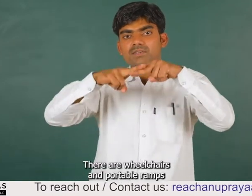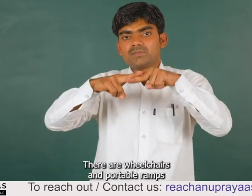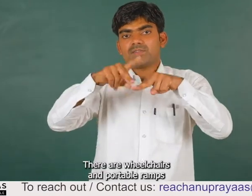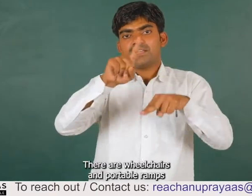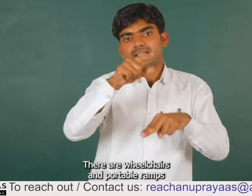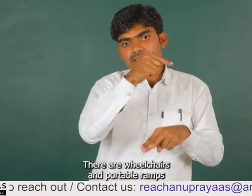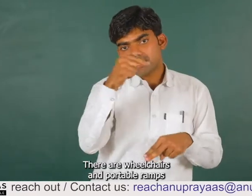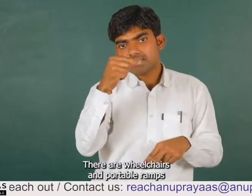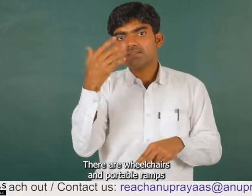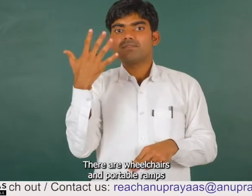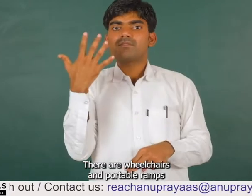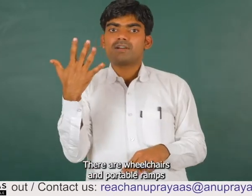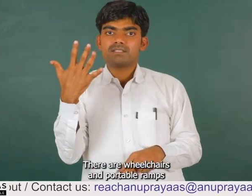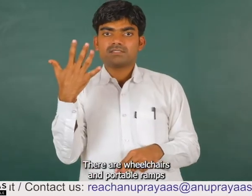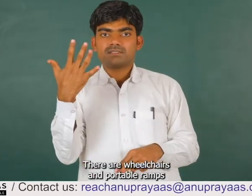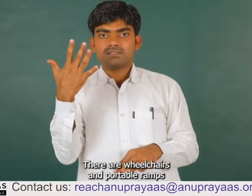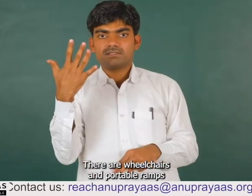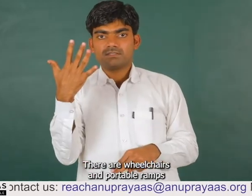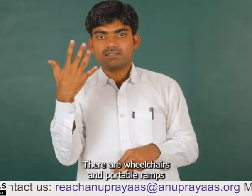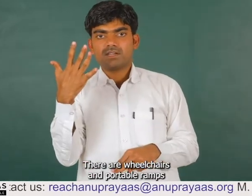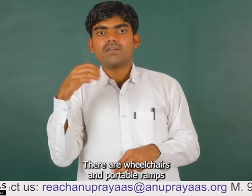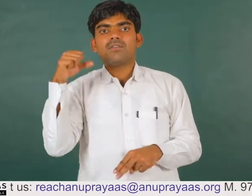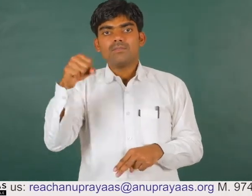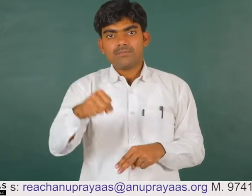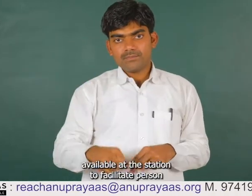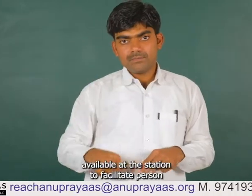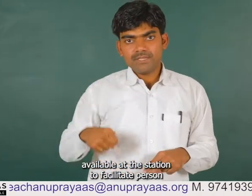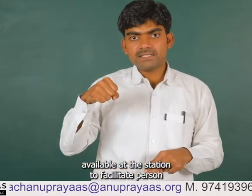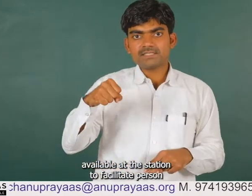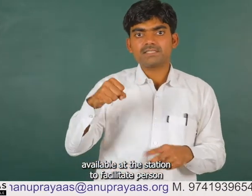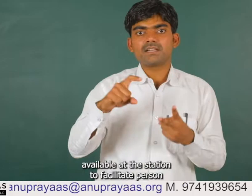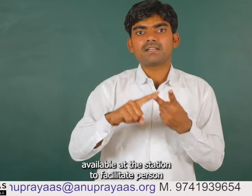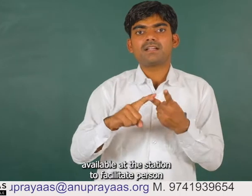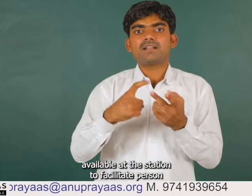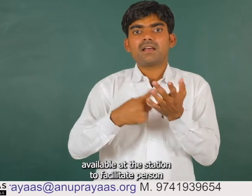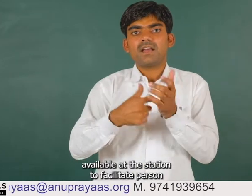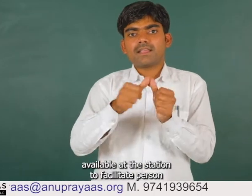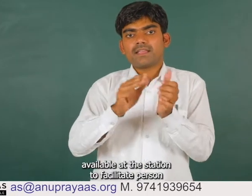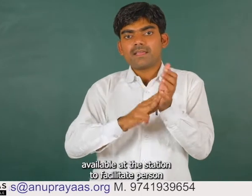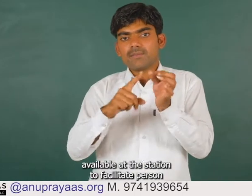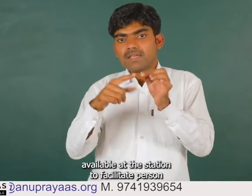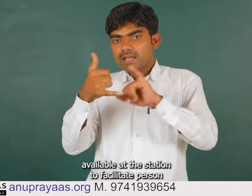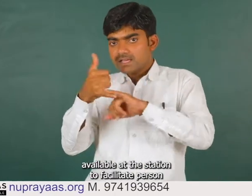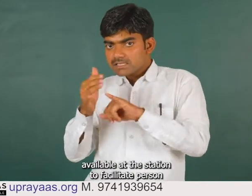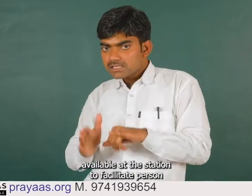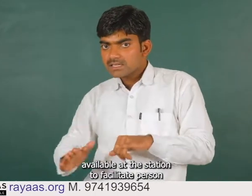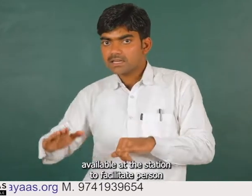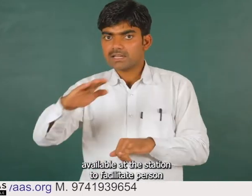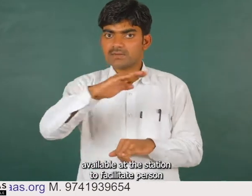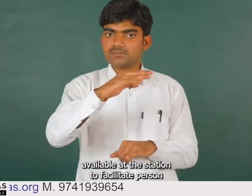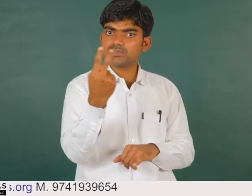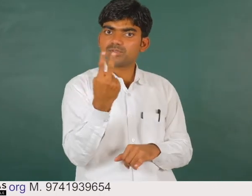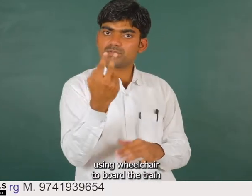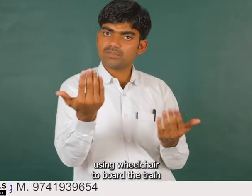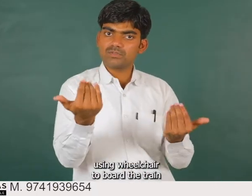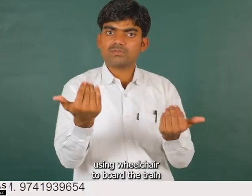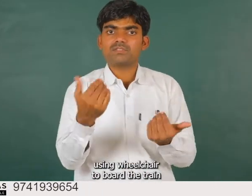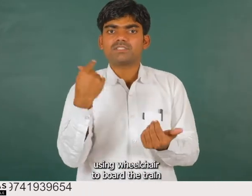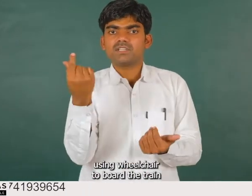There are wheelchairs and portable ramps available at the station to facilitate person using